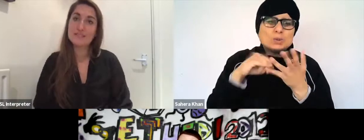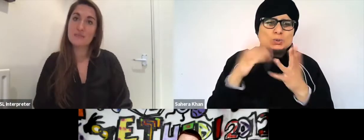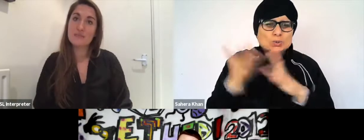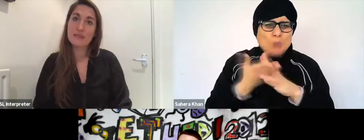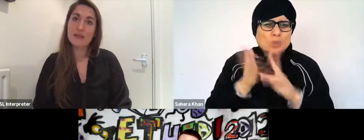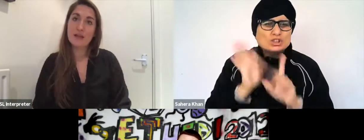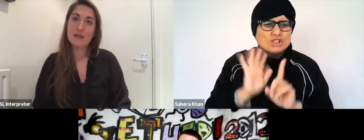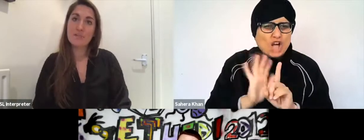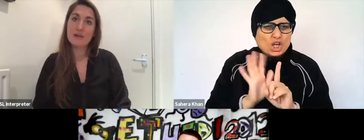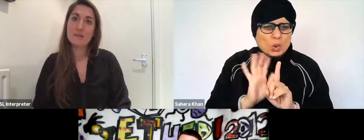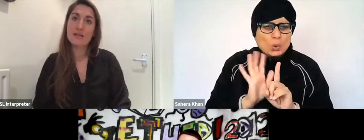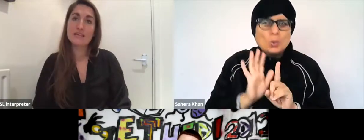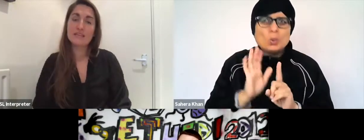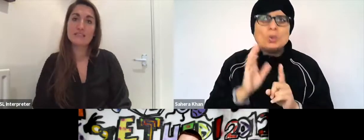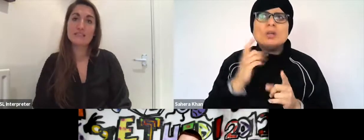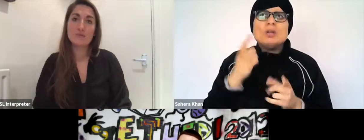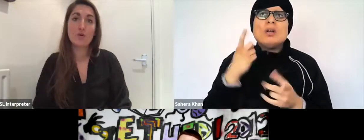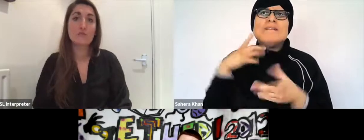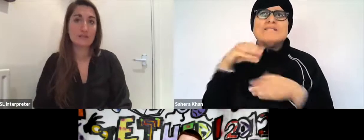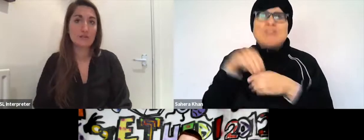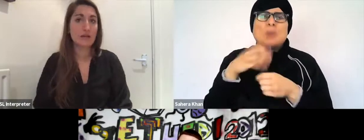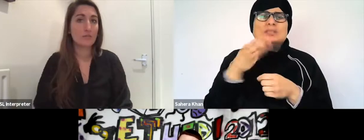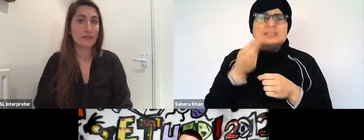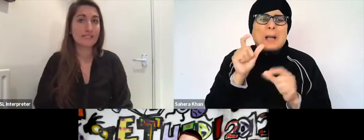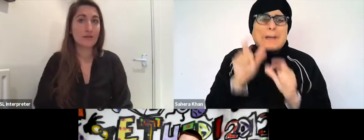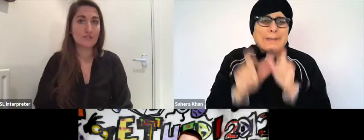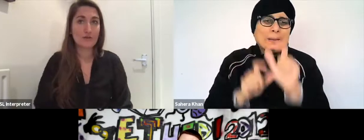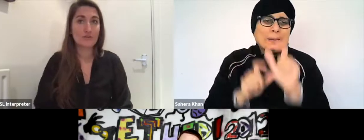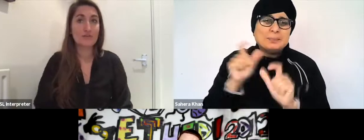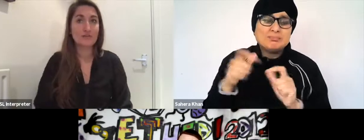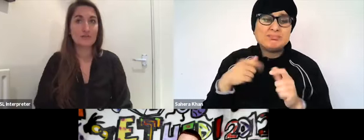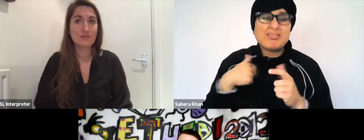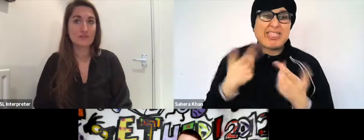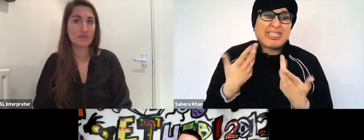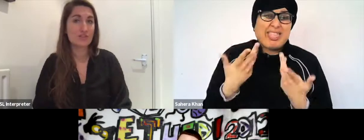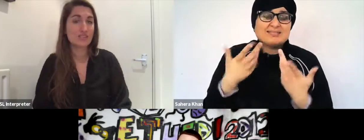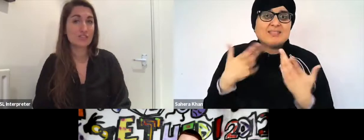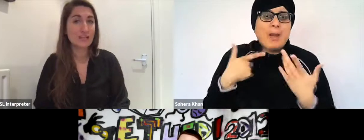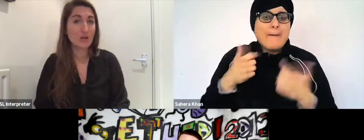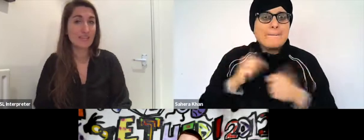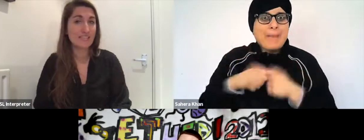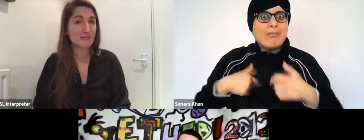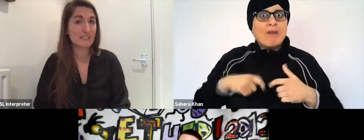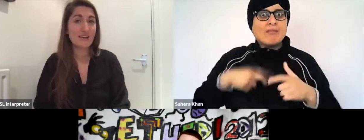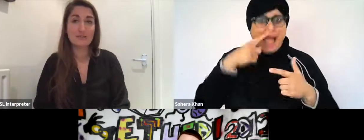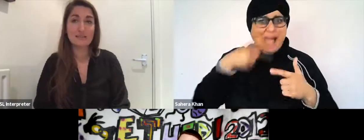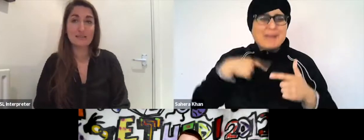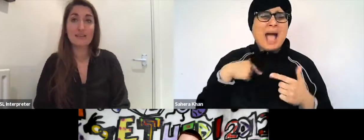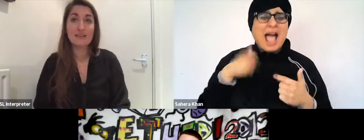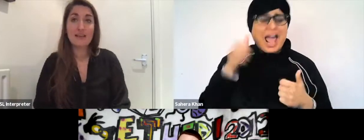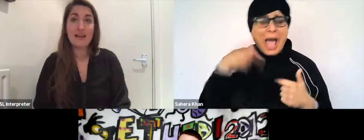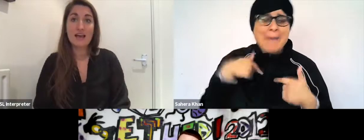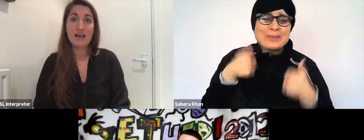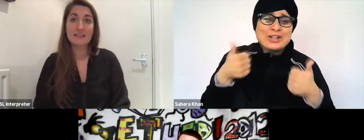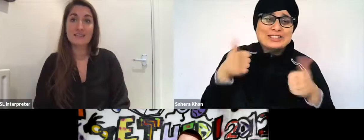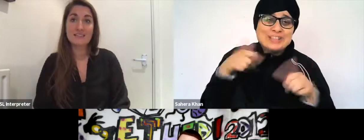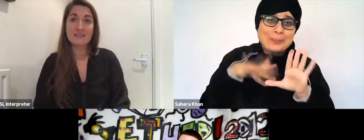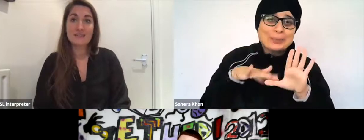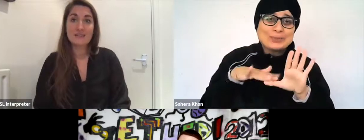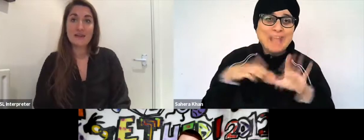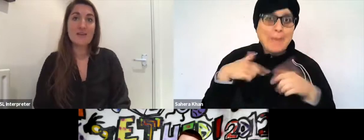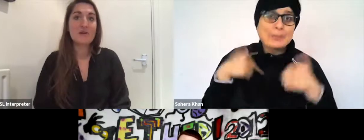development. But I've been involved in quite a lot of BSL Zone shows, and it's just little bits here and there, really.